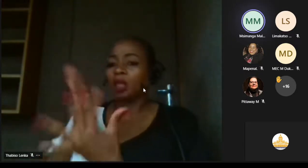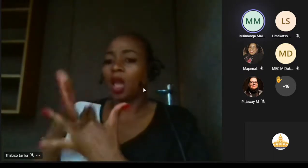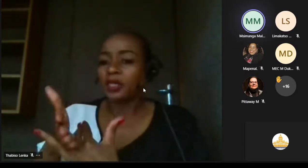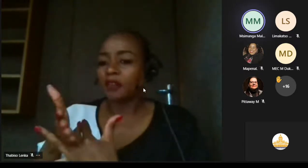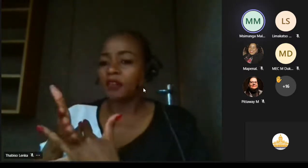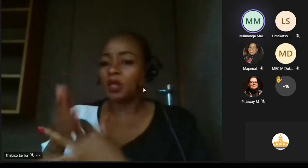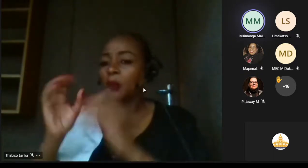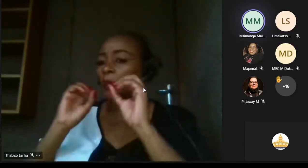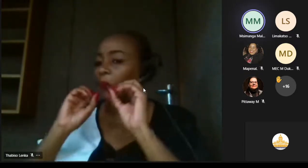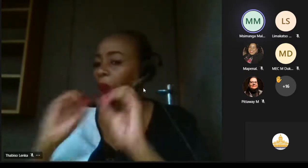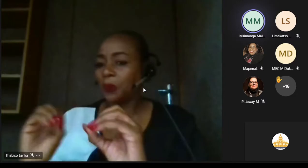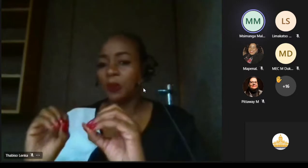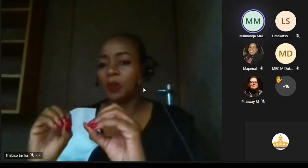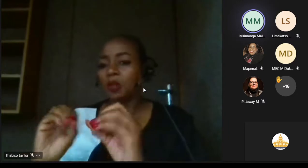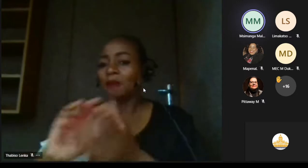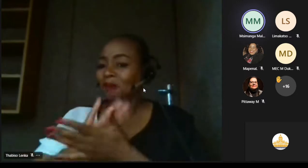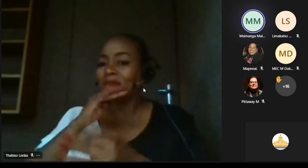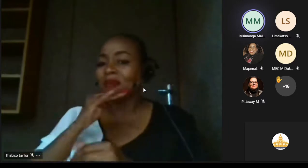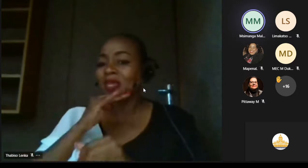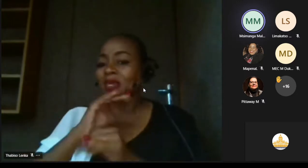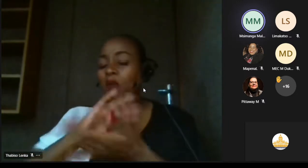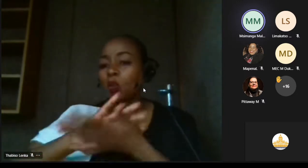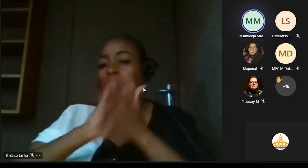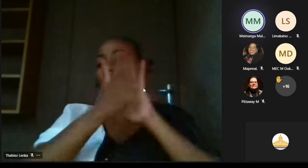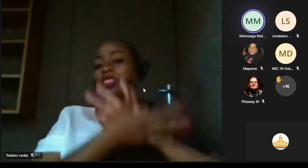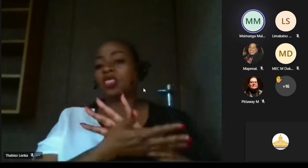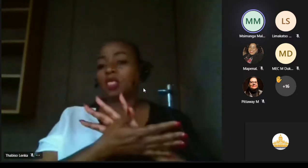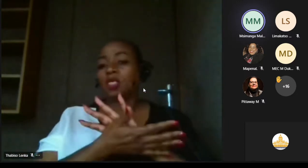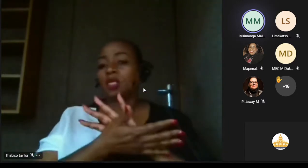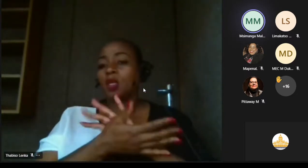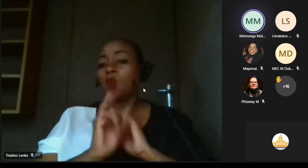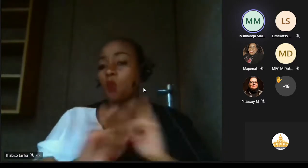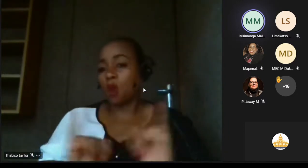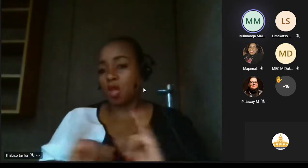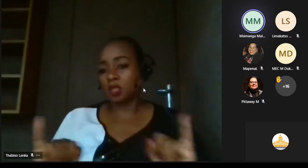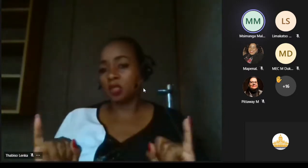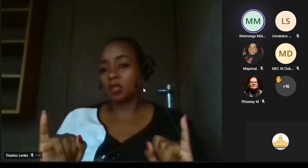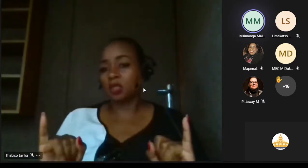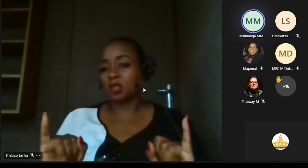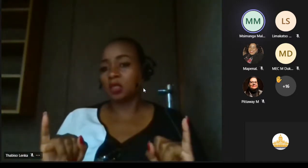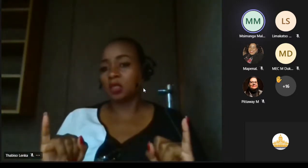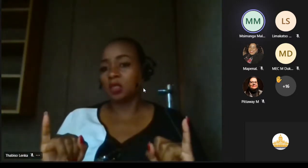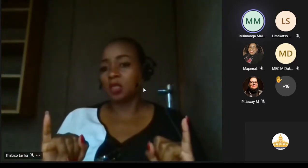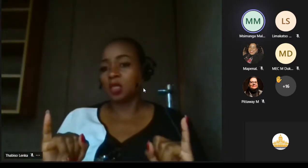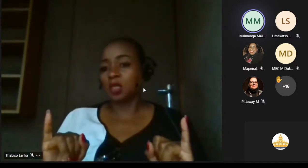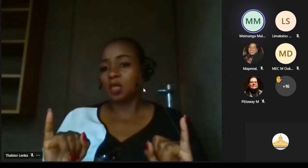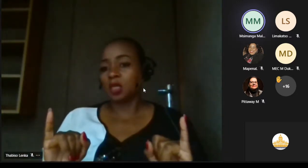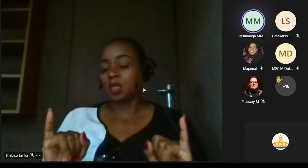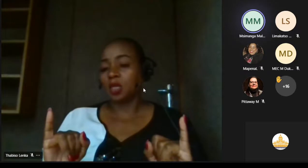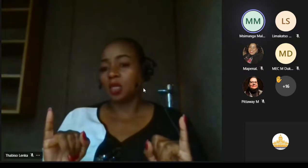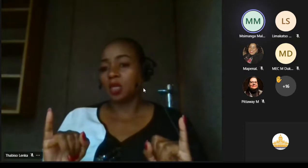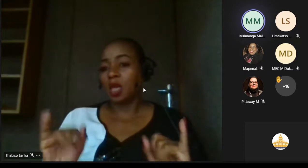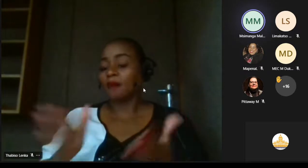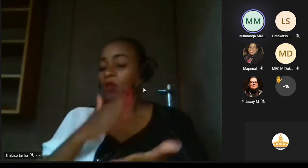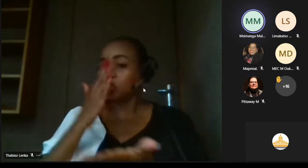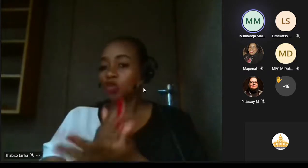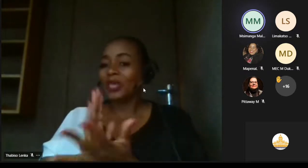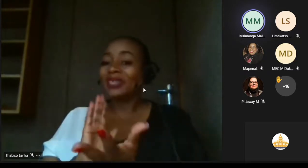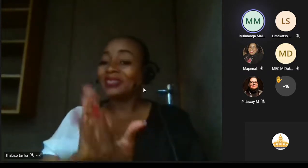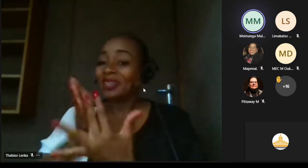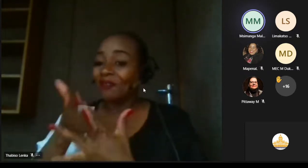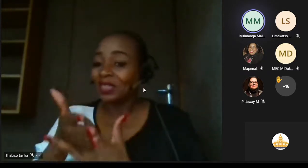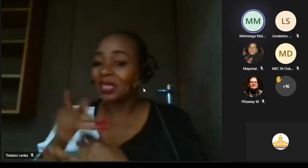senya dimasepaleng even that edukwana o ka tlwelela batho bao ka ba ba ipitsang intervention ga ke tsere ke intervention what ke bona